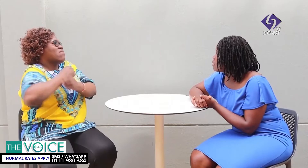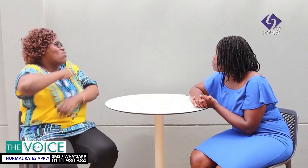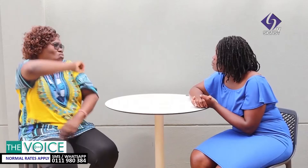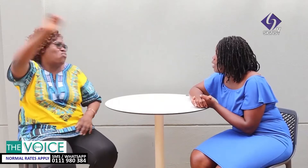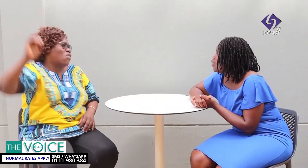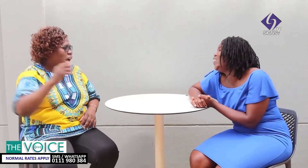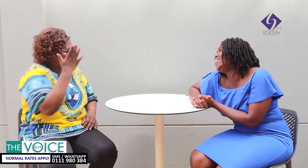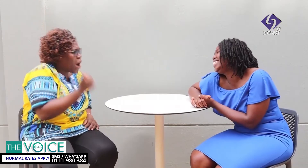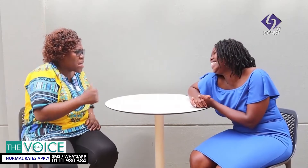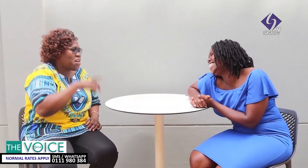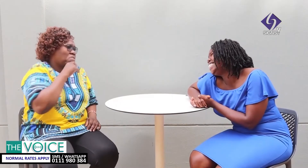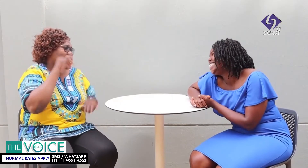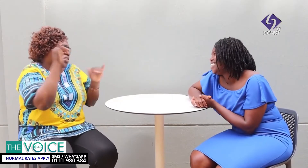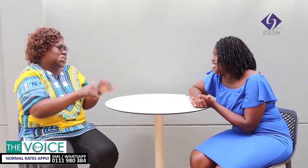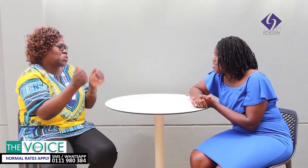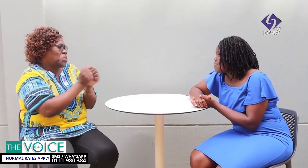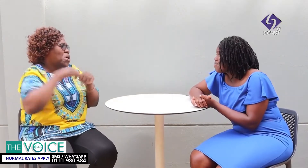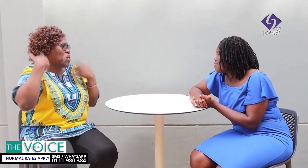around. So you will interact with them.